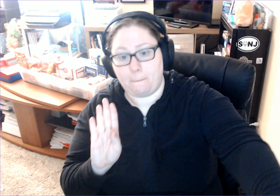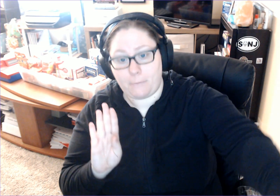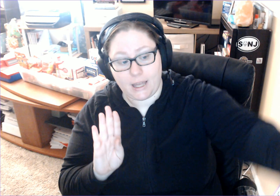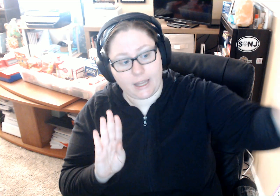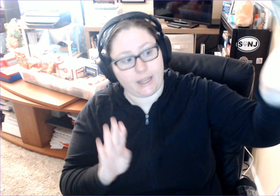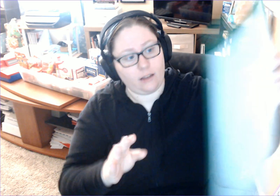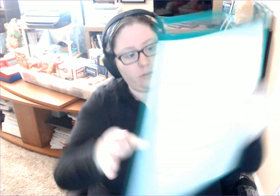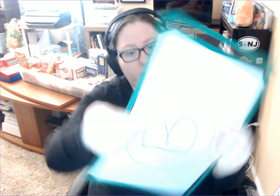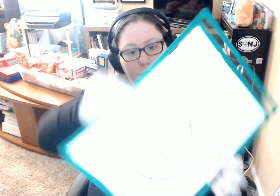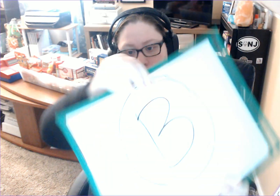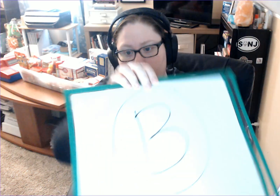B.